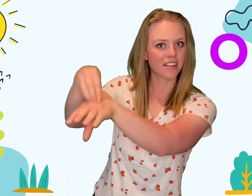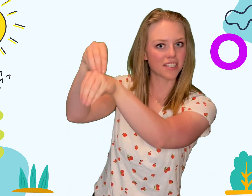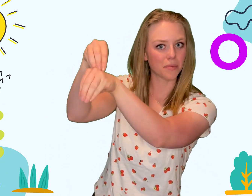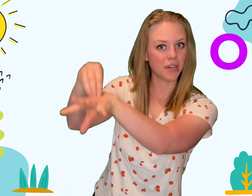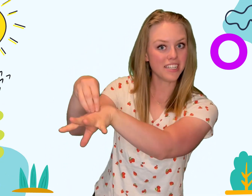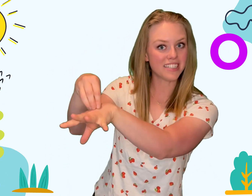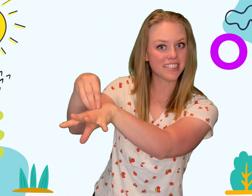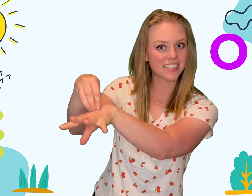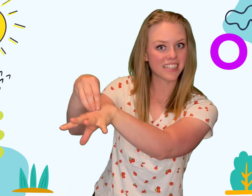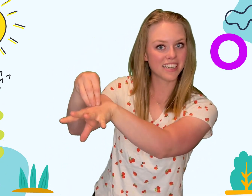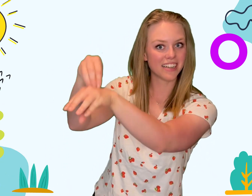Octopus?